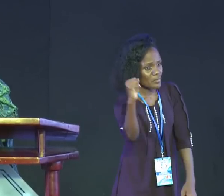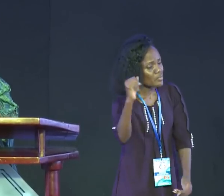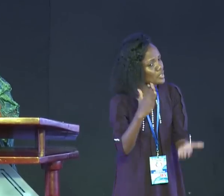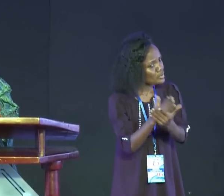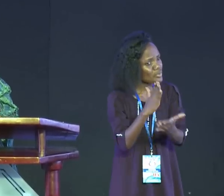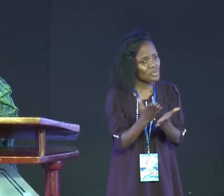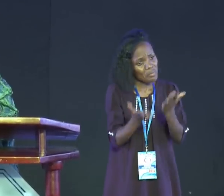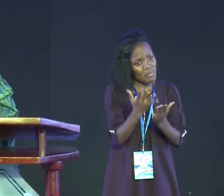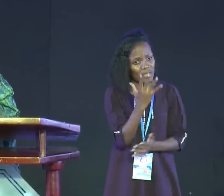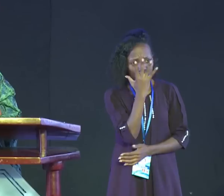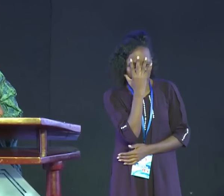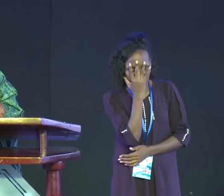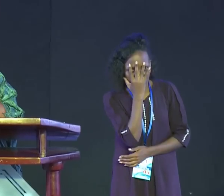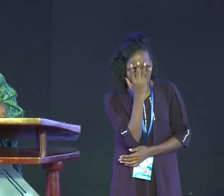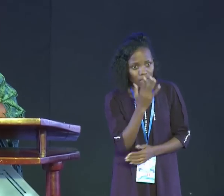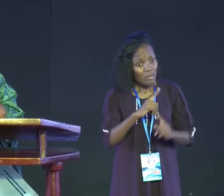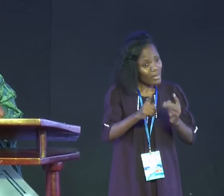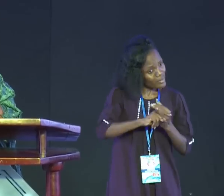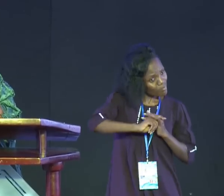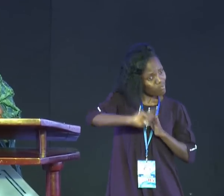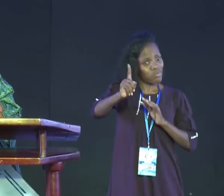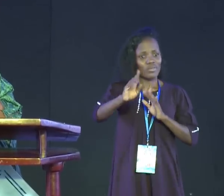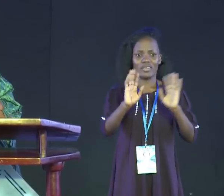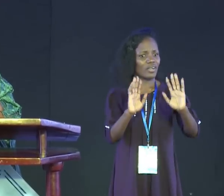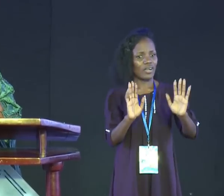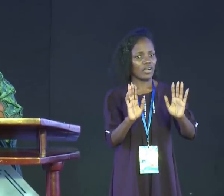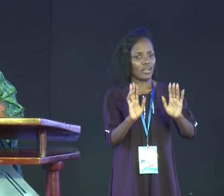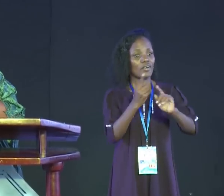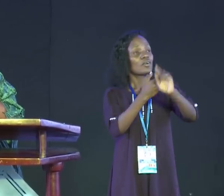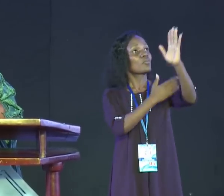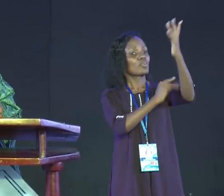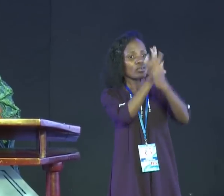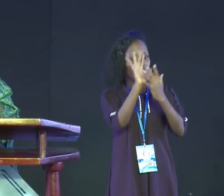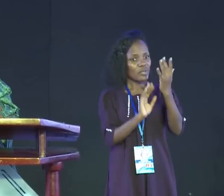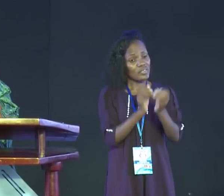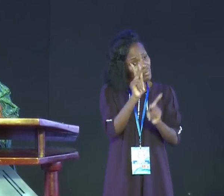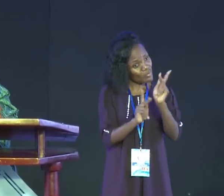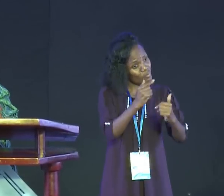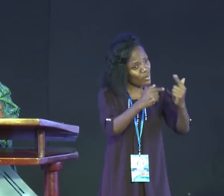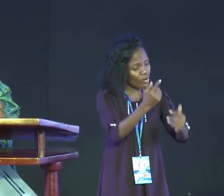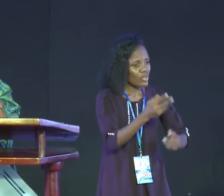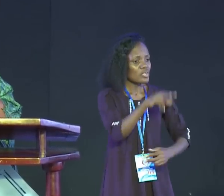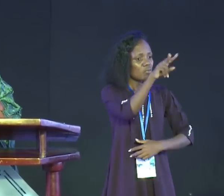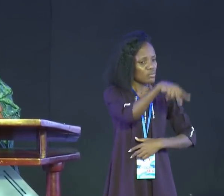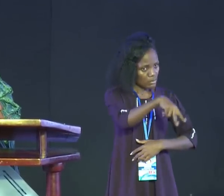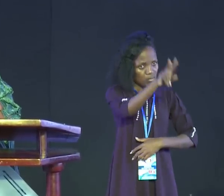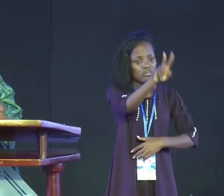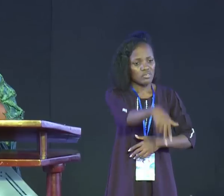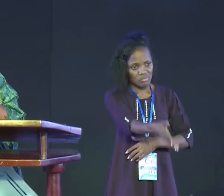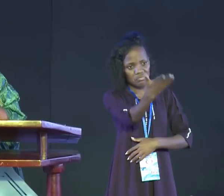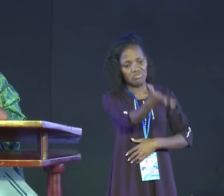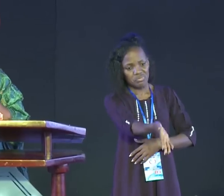Move with your shame. Do not leave the presence of the Lord. Let those that mock you mock